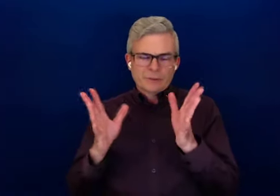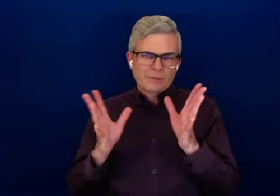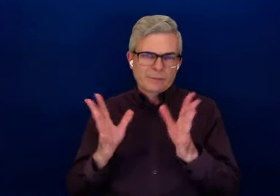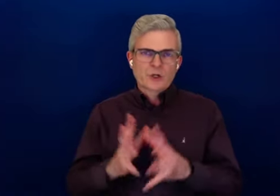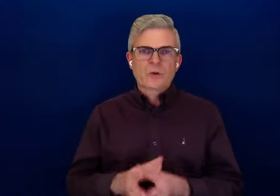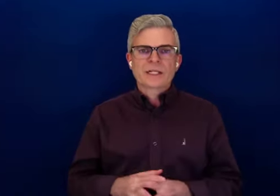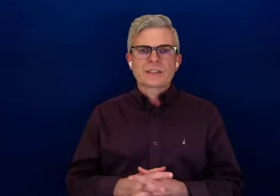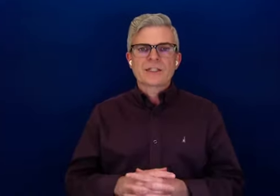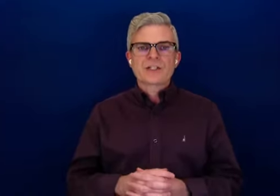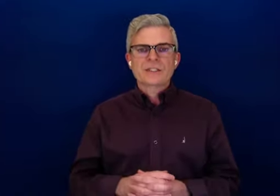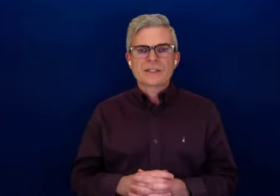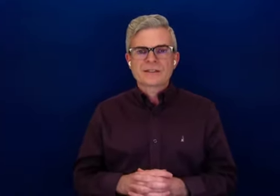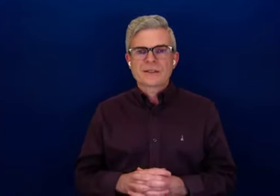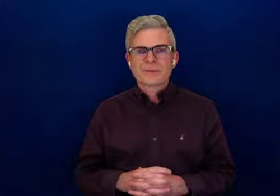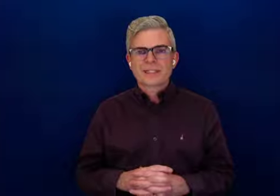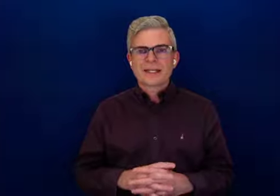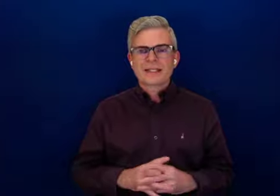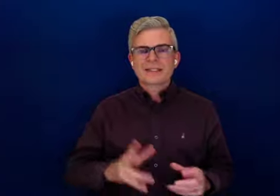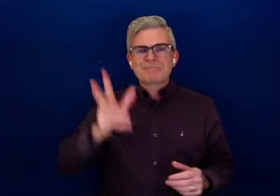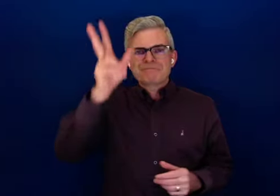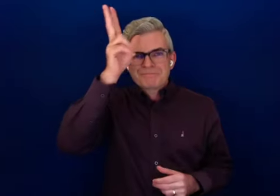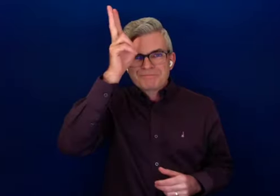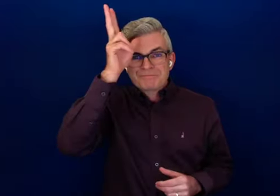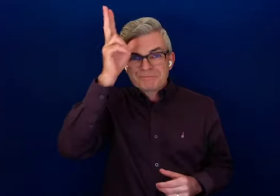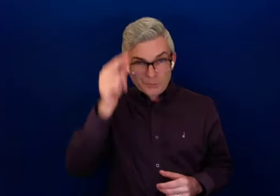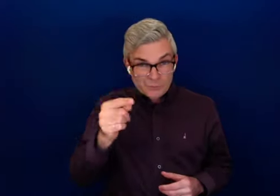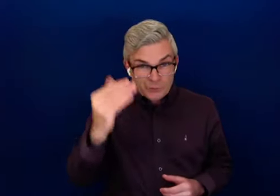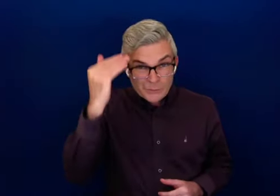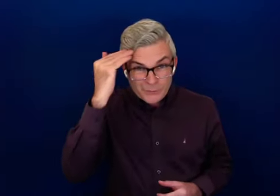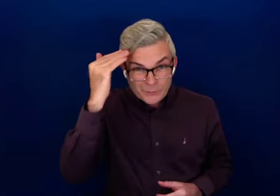I remember correctly, she says something like,